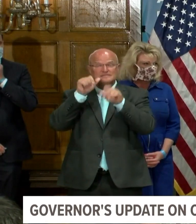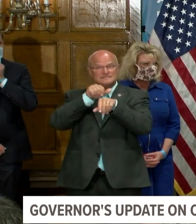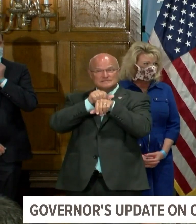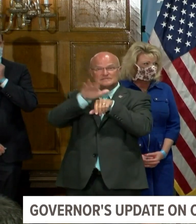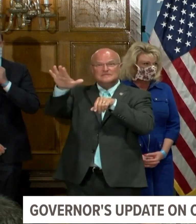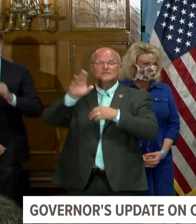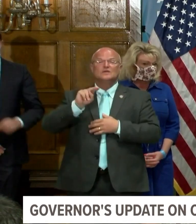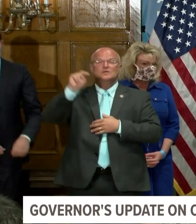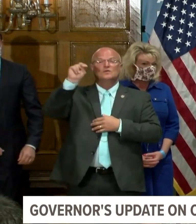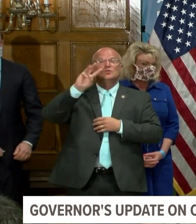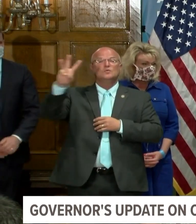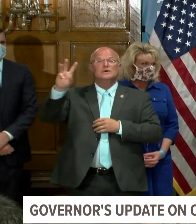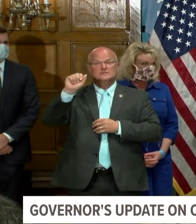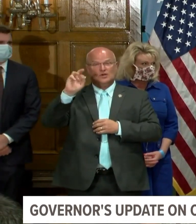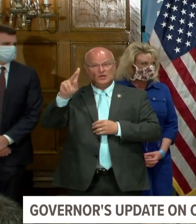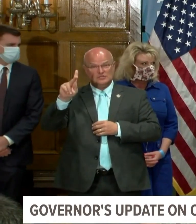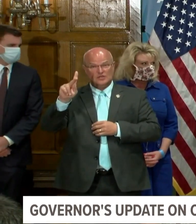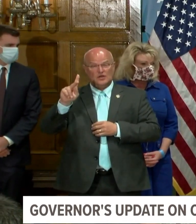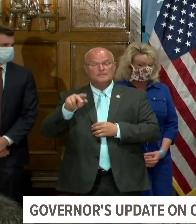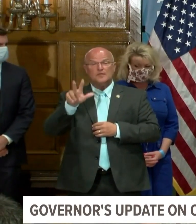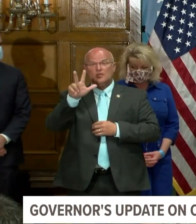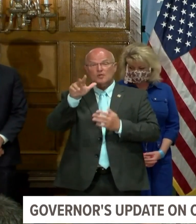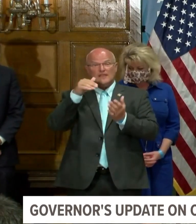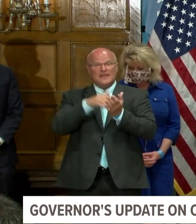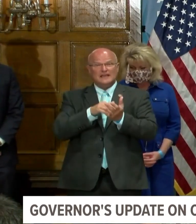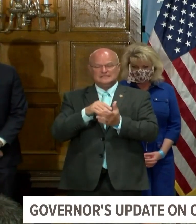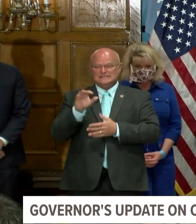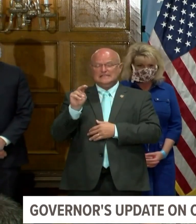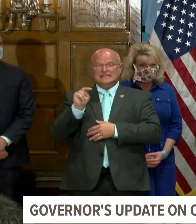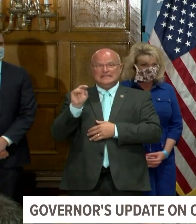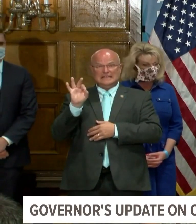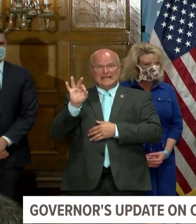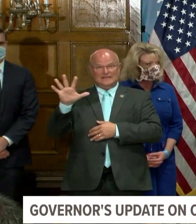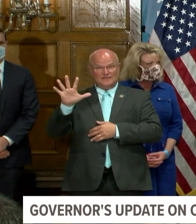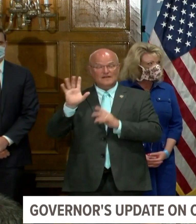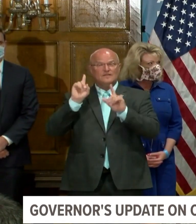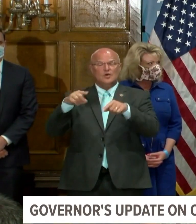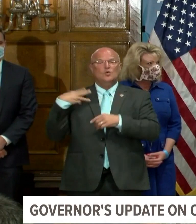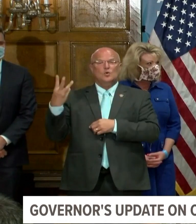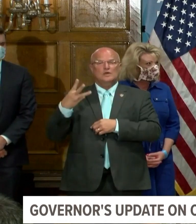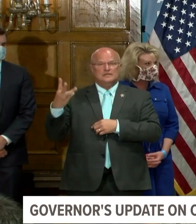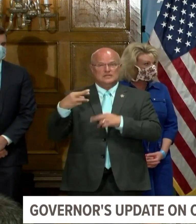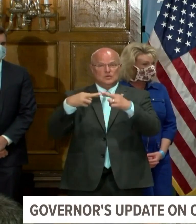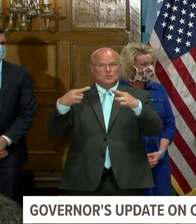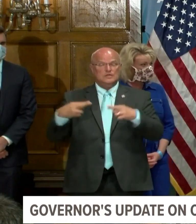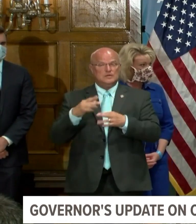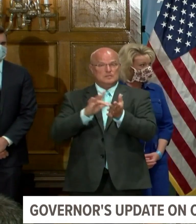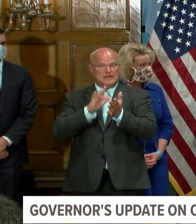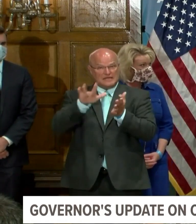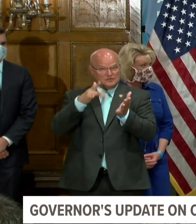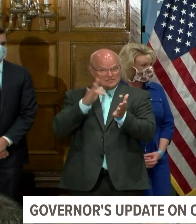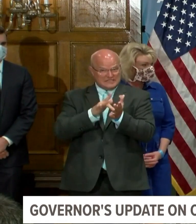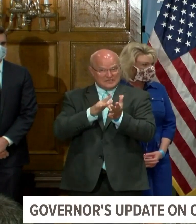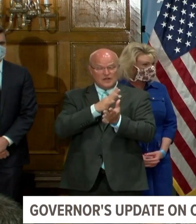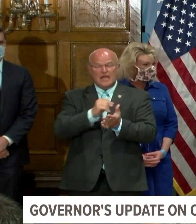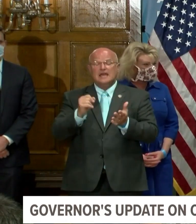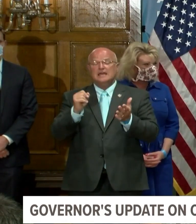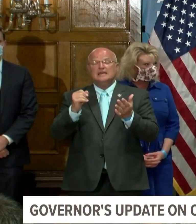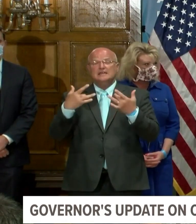Northwest Arkansas. 3,000 of these are N95 masks that will go to Washington Regional Medical Center and to